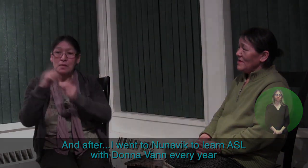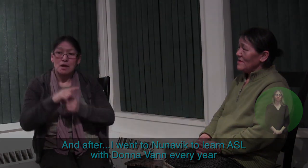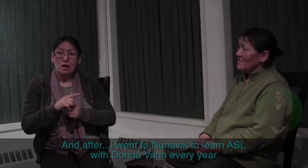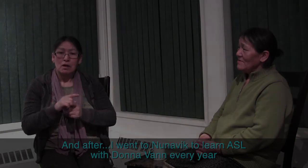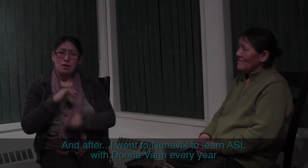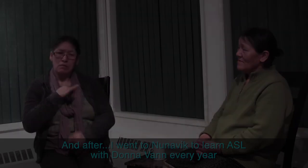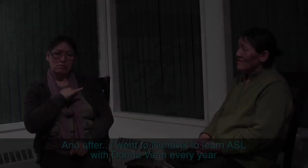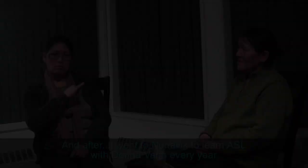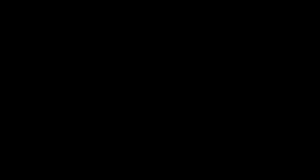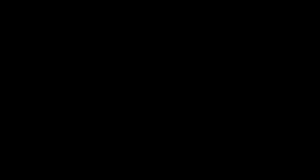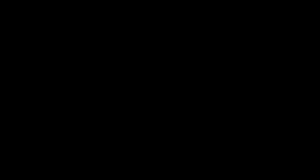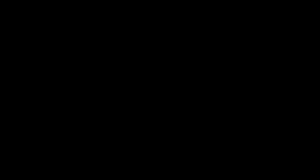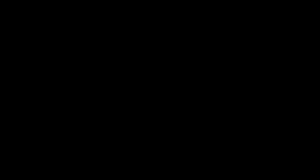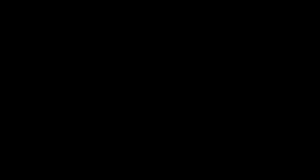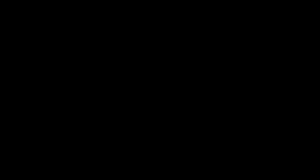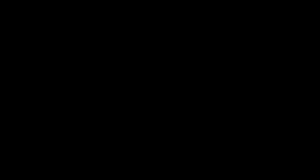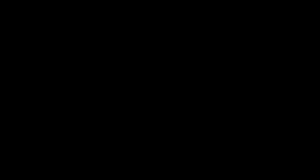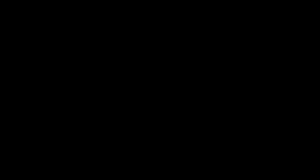every year.